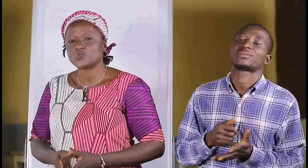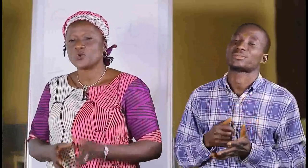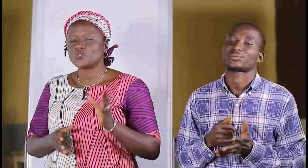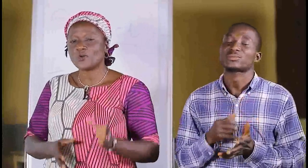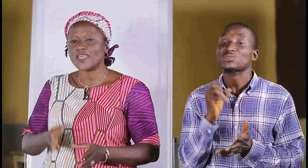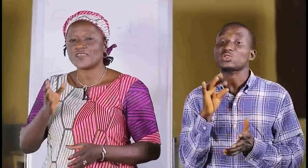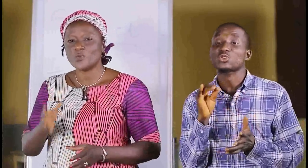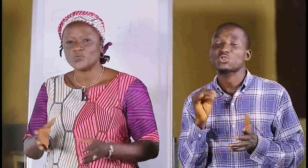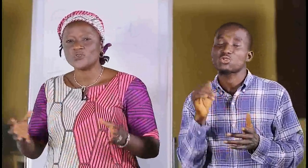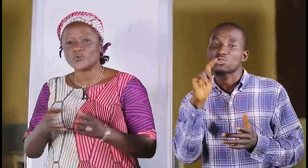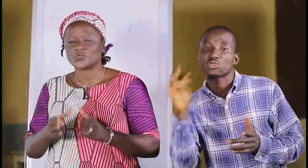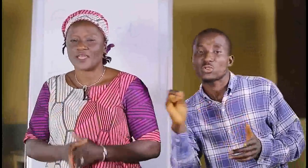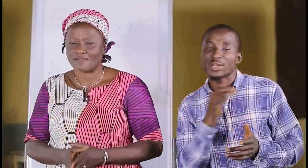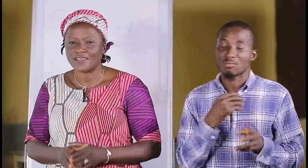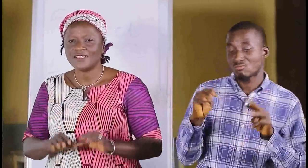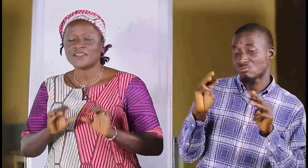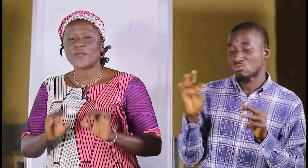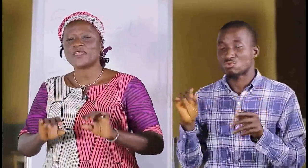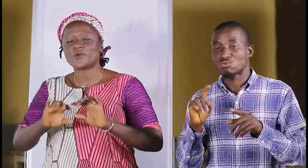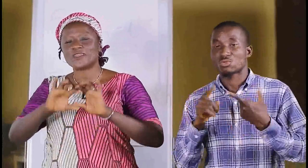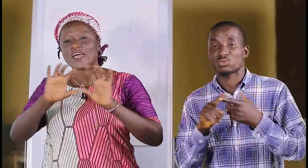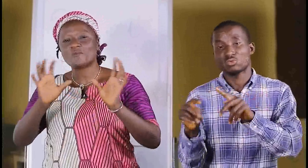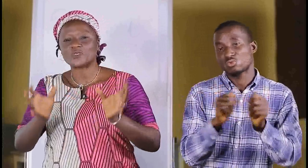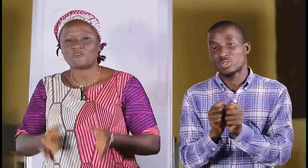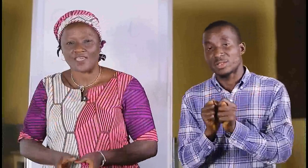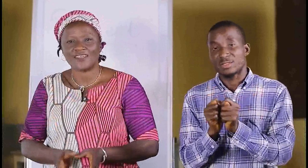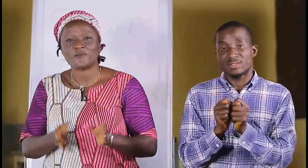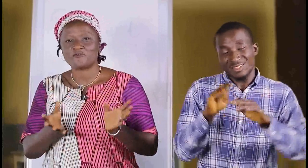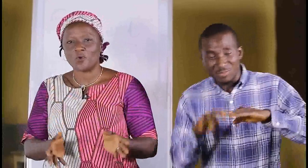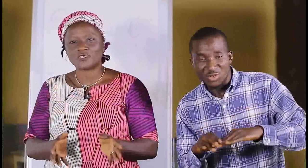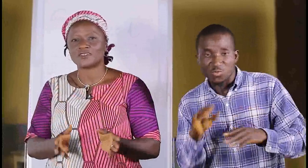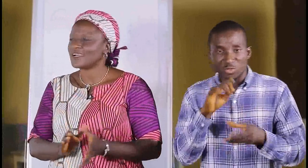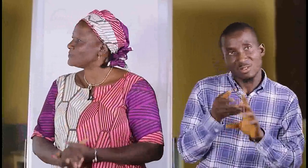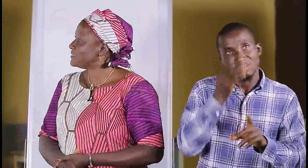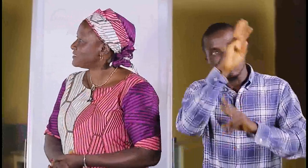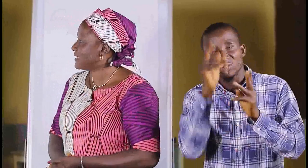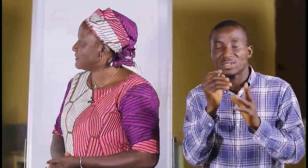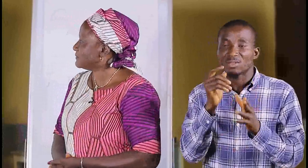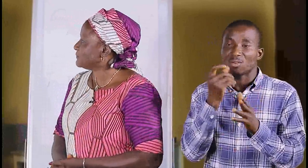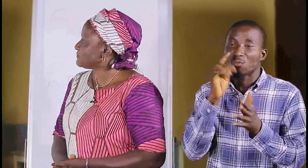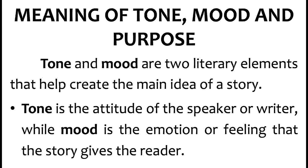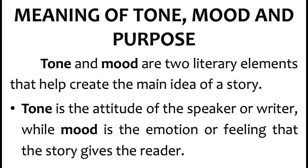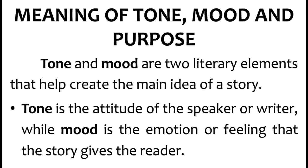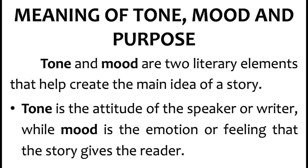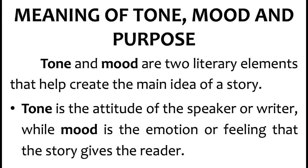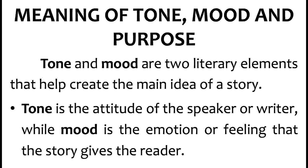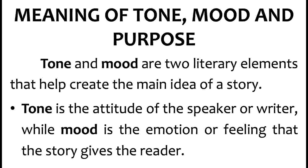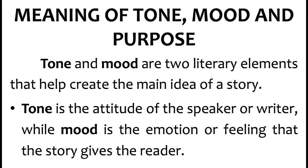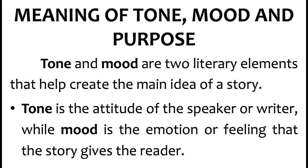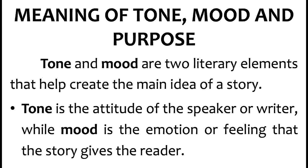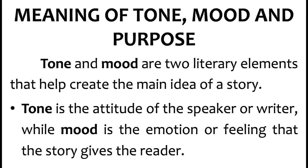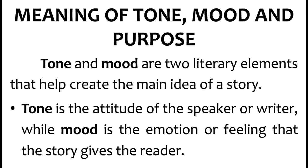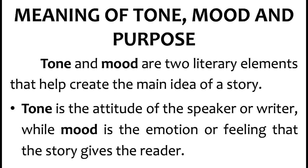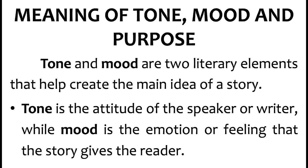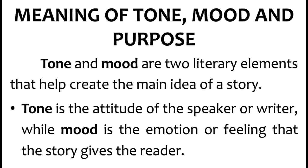said. So tone and mood goes together, depending on the atmosphere of what has been said. So meaning